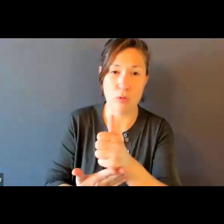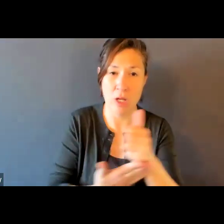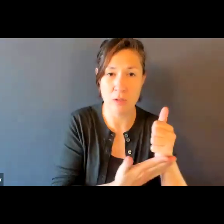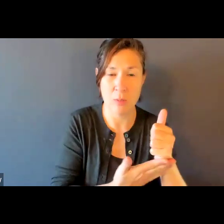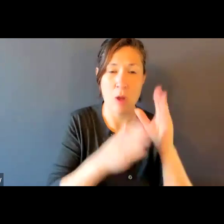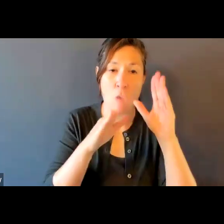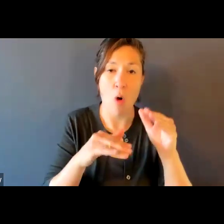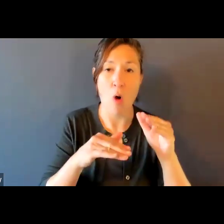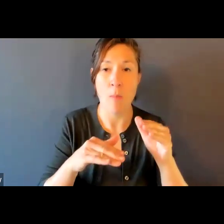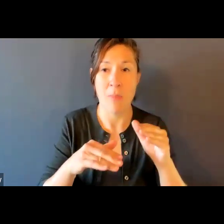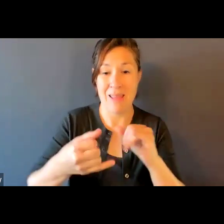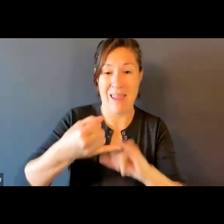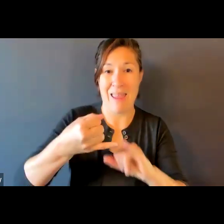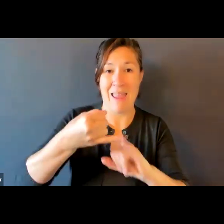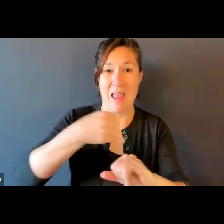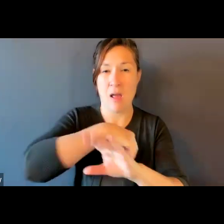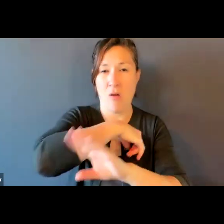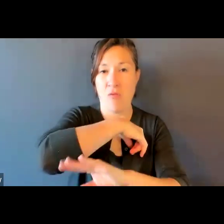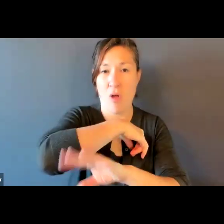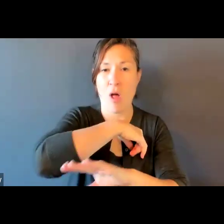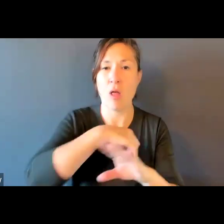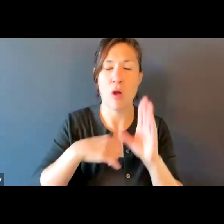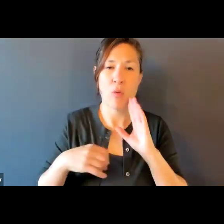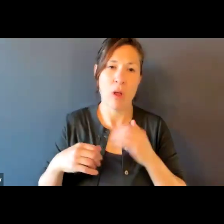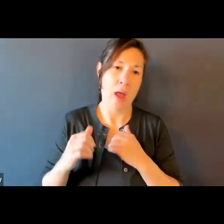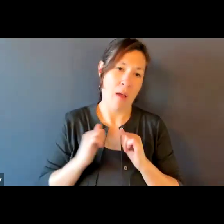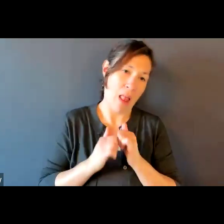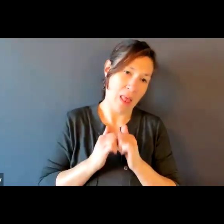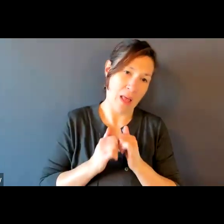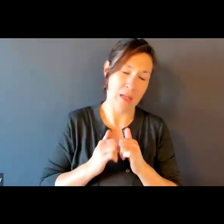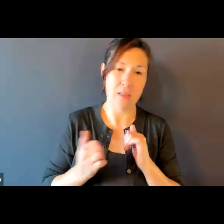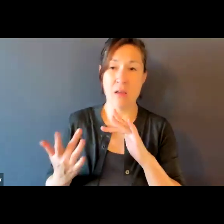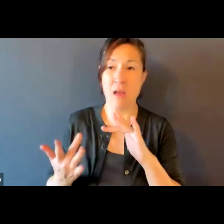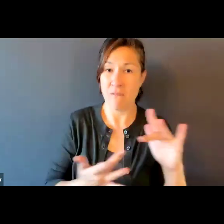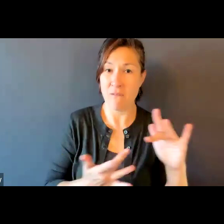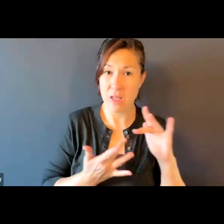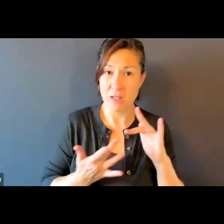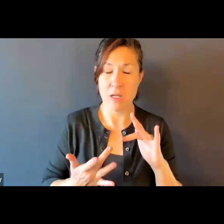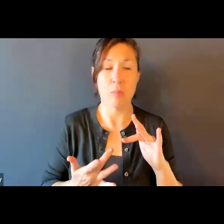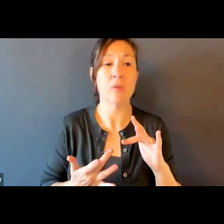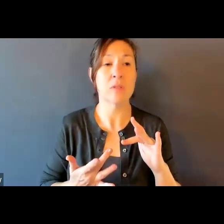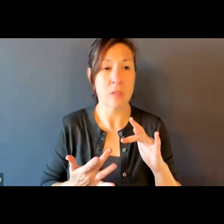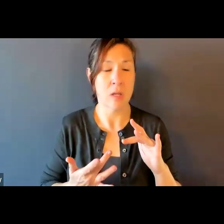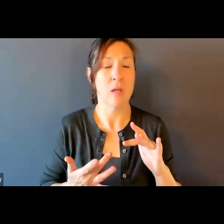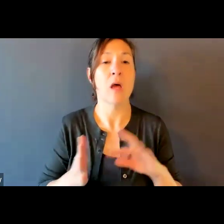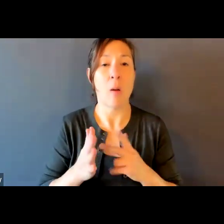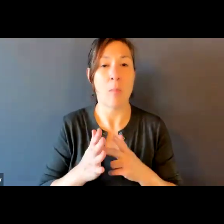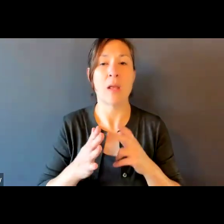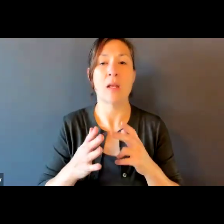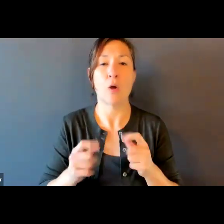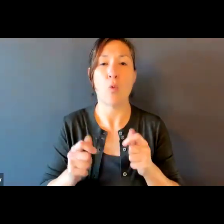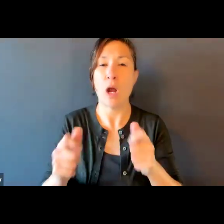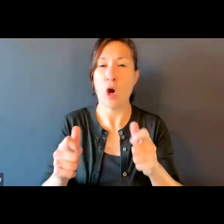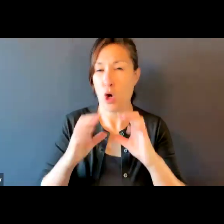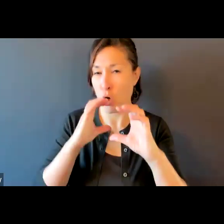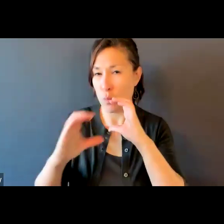and field trips in there as well, which will give schools and, schools more proactive communication around those trips